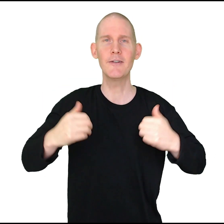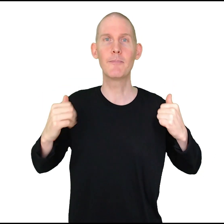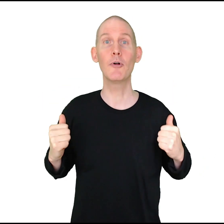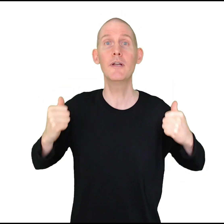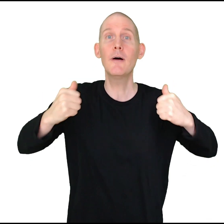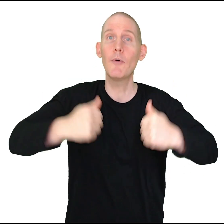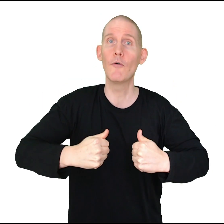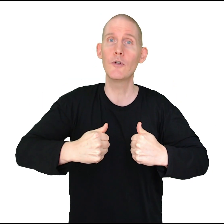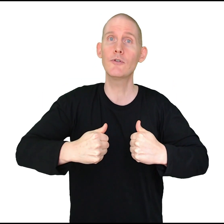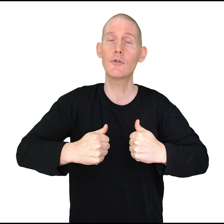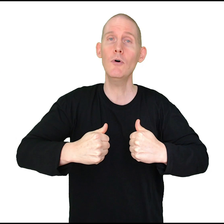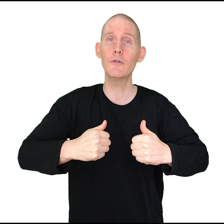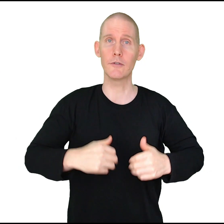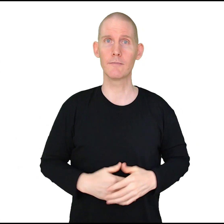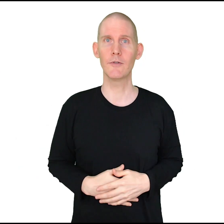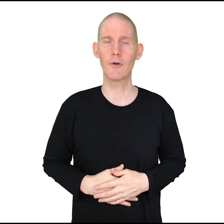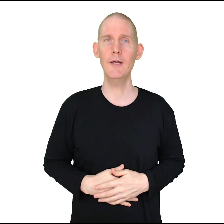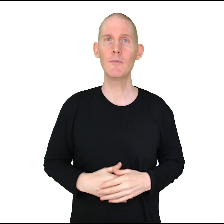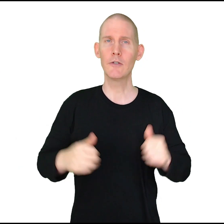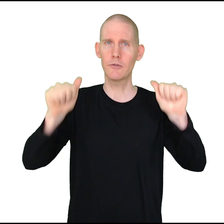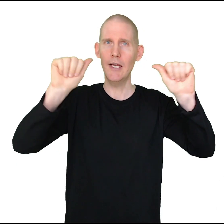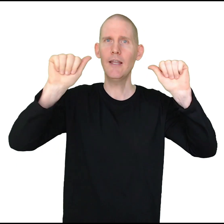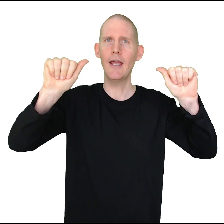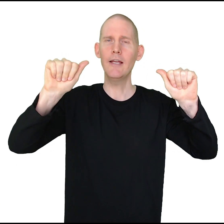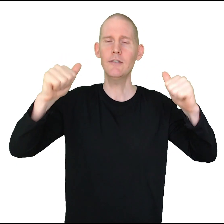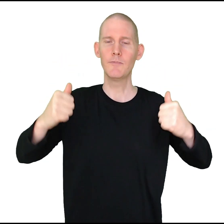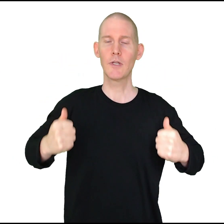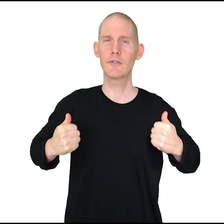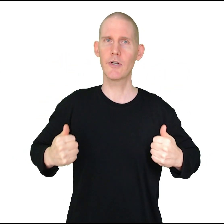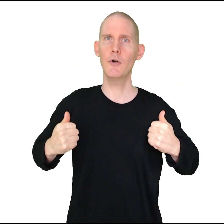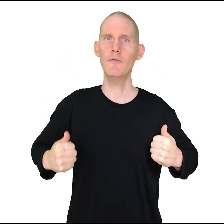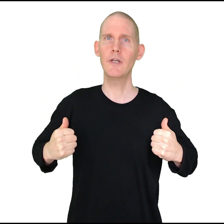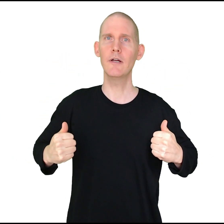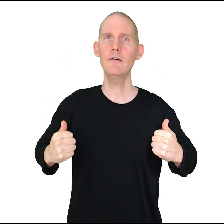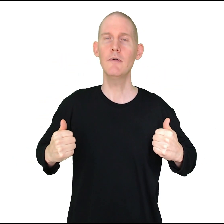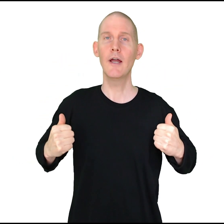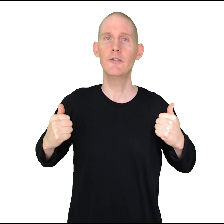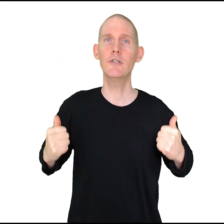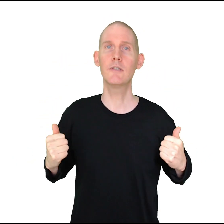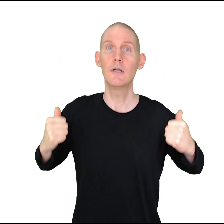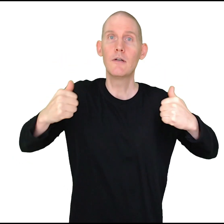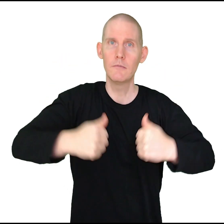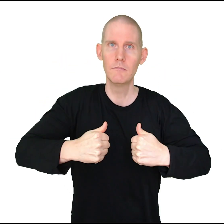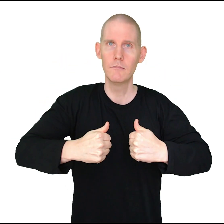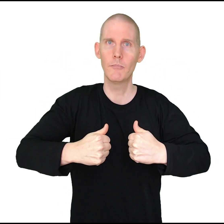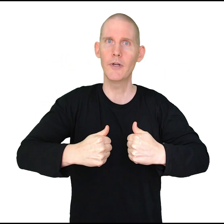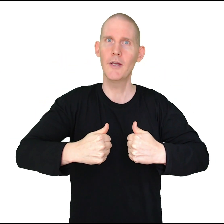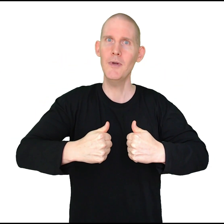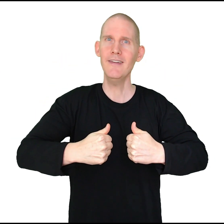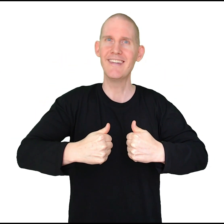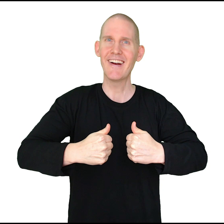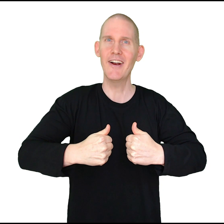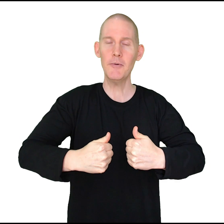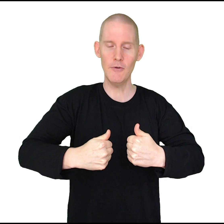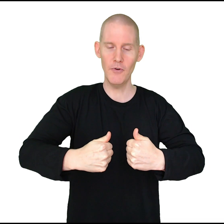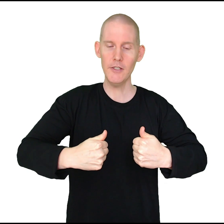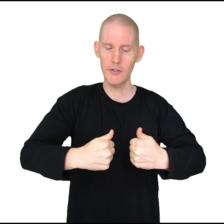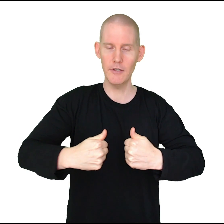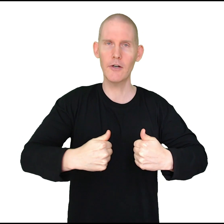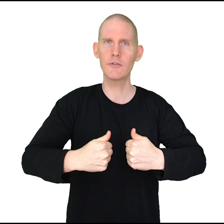pulling it up over your shoulders, okay? So take the A's, start over here, and just bring them in, all right? When you finish, the knuckles are